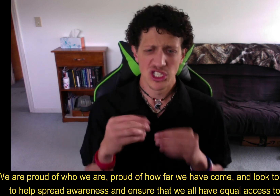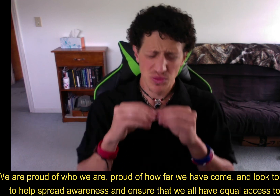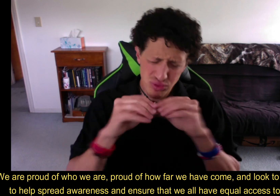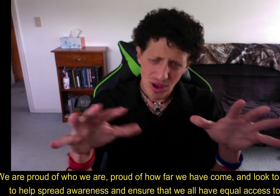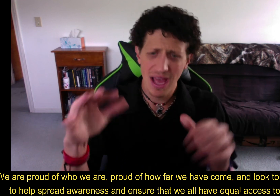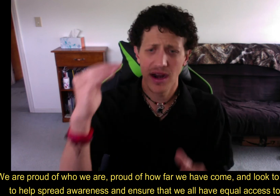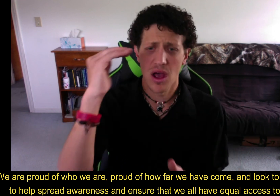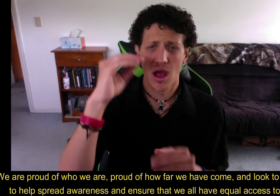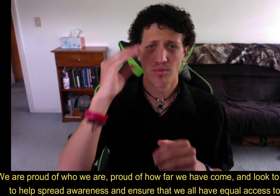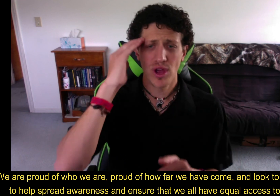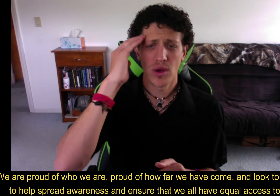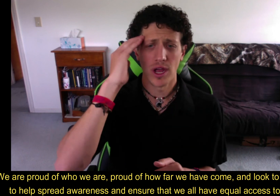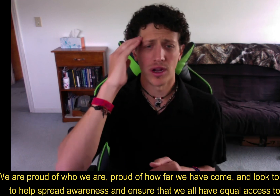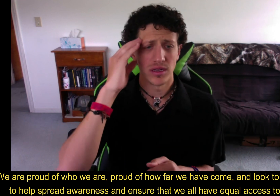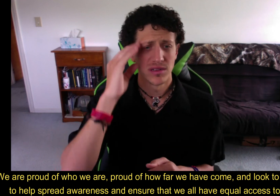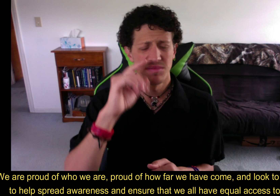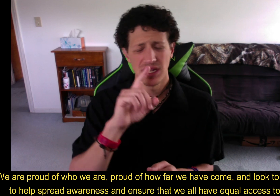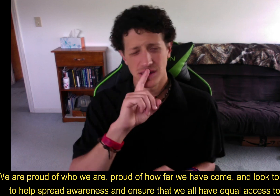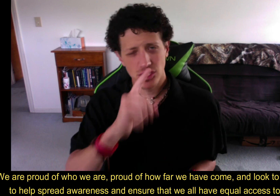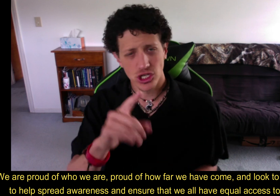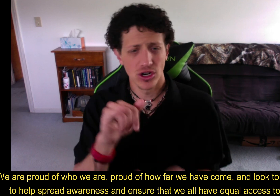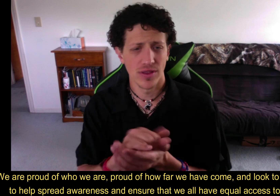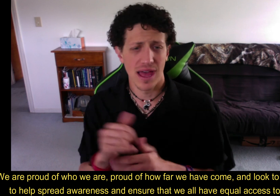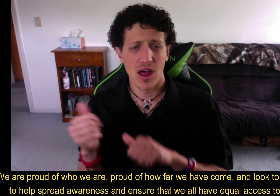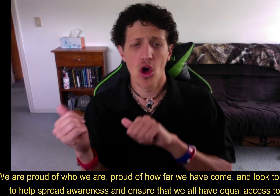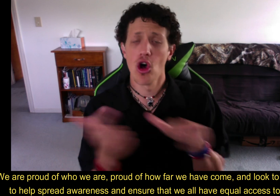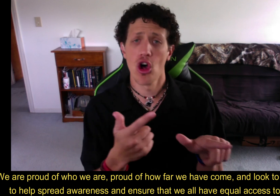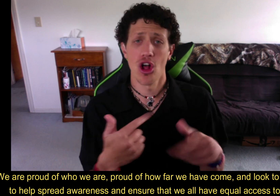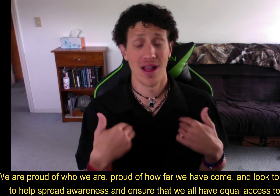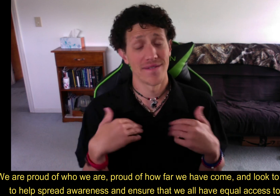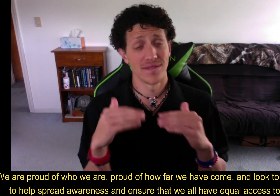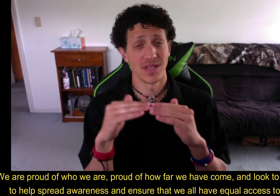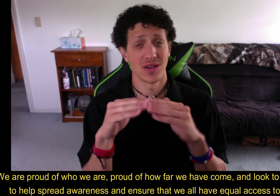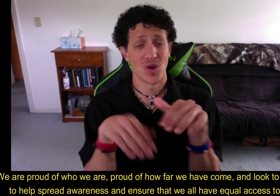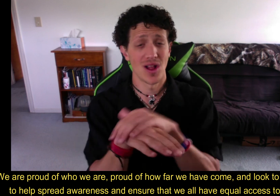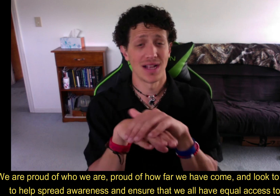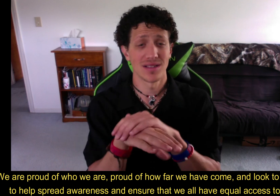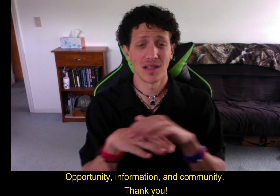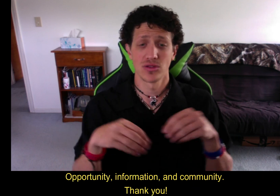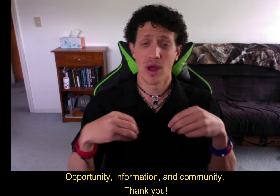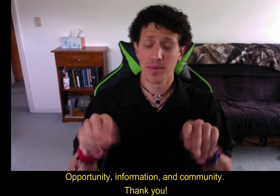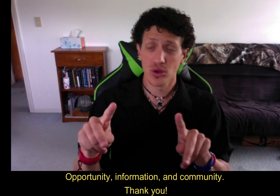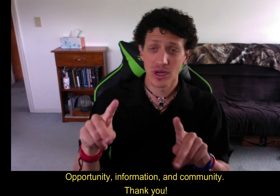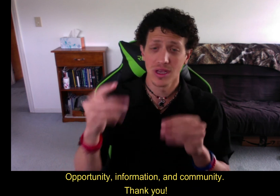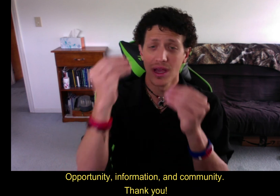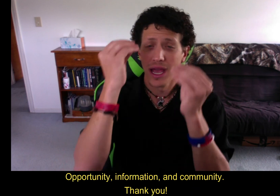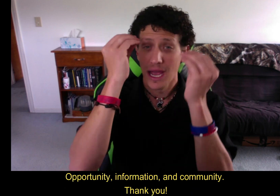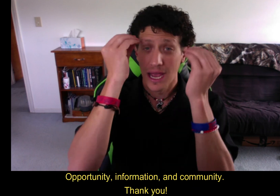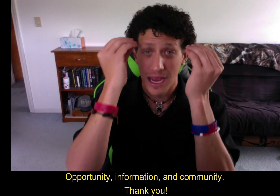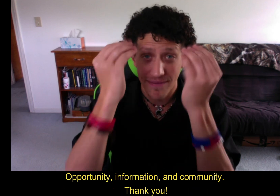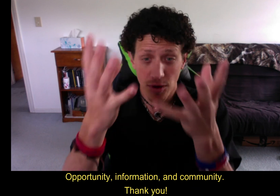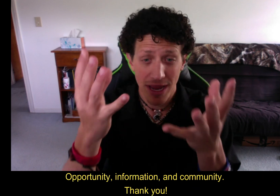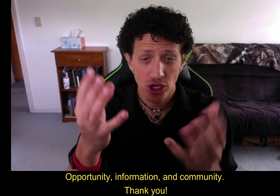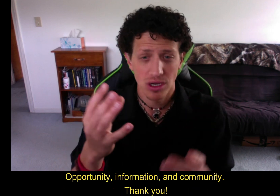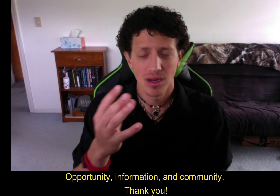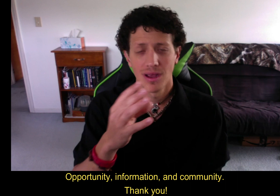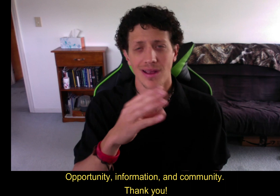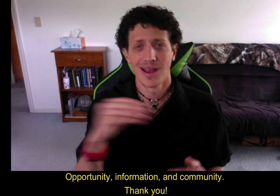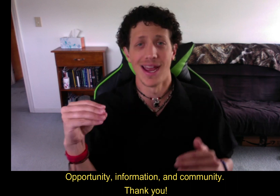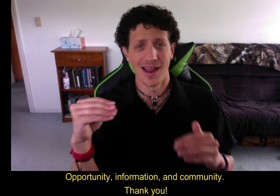Spread better awareness. Ensure that all have equal access to opportunity, information, and